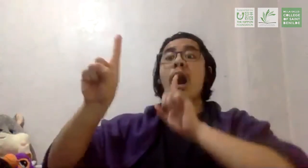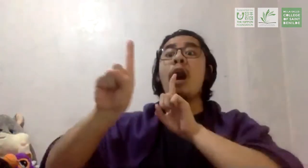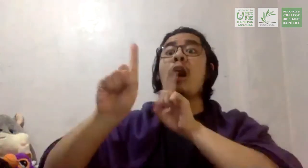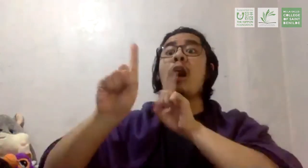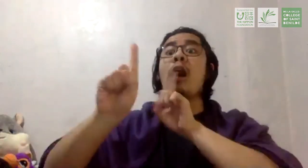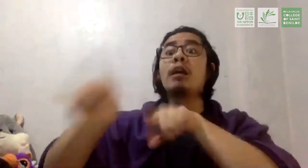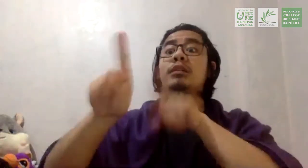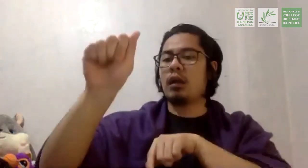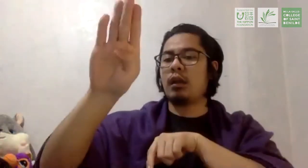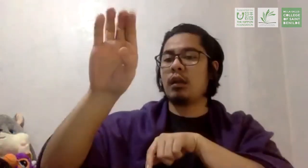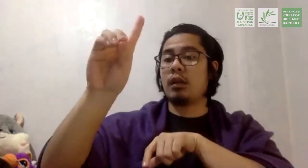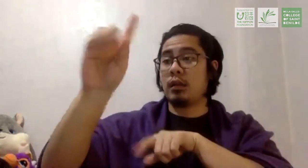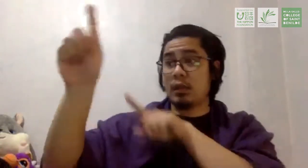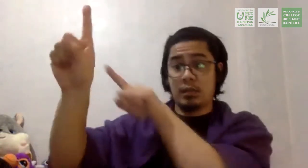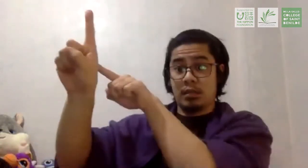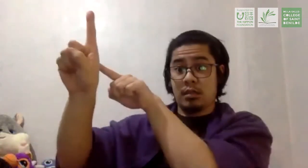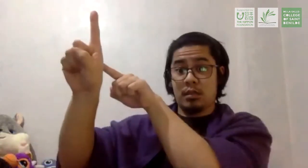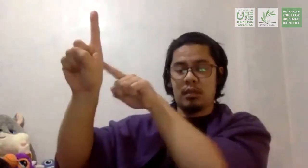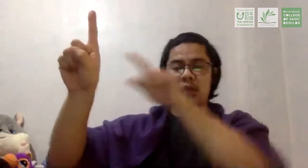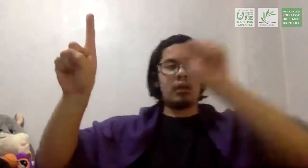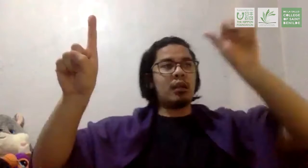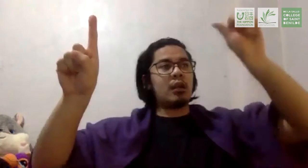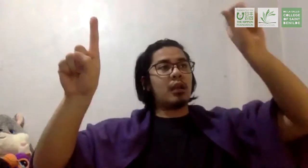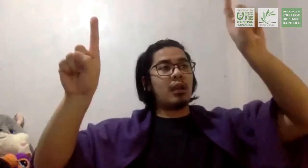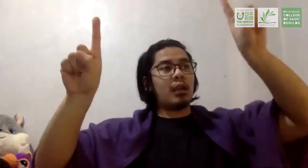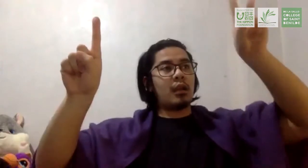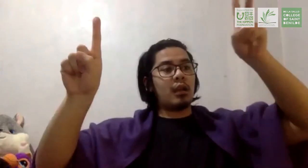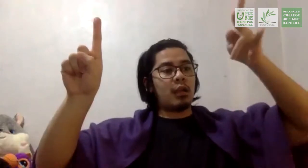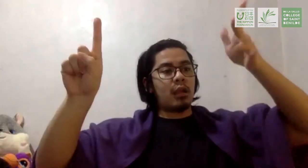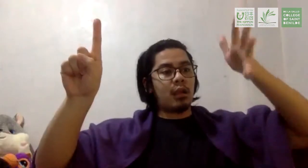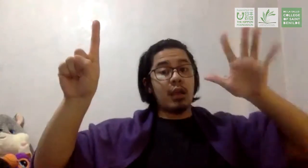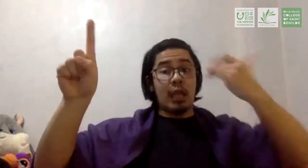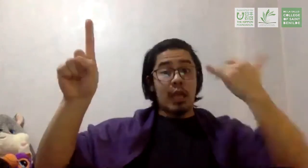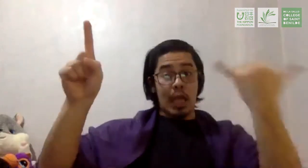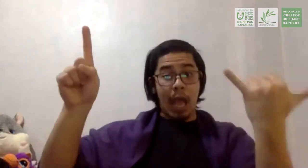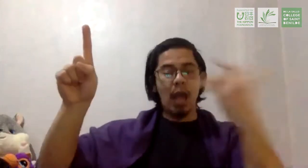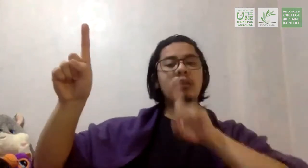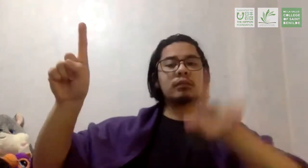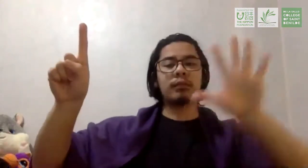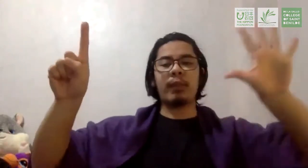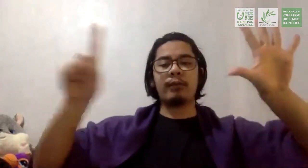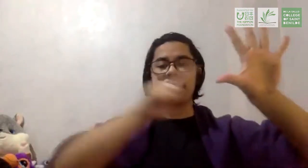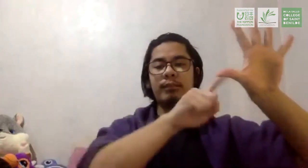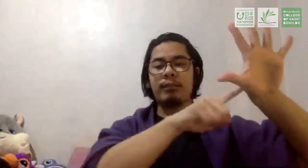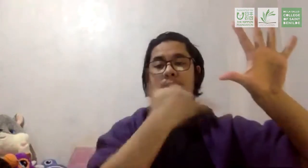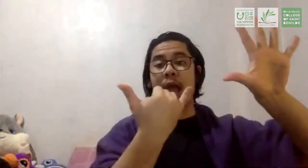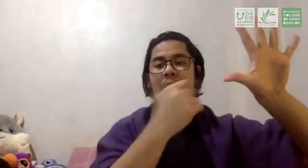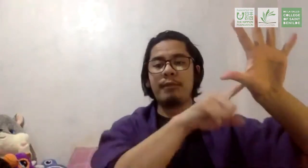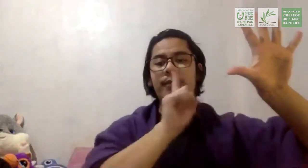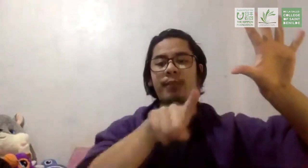So now Bangkor vesting recently. And the answer is